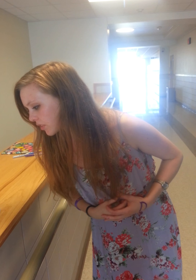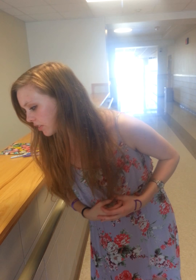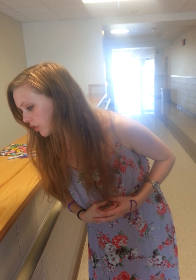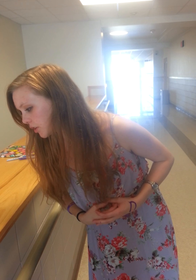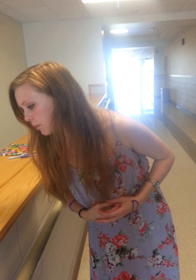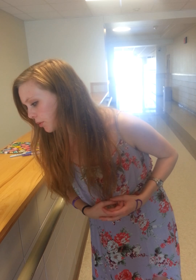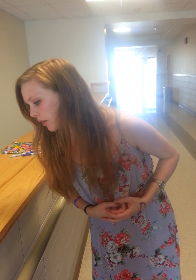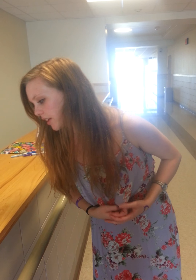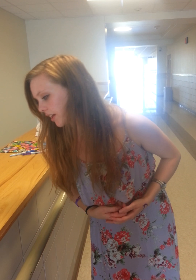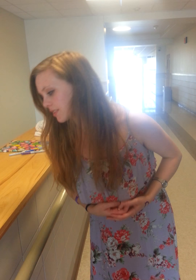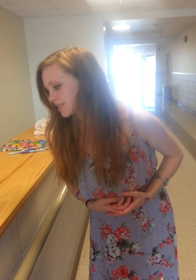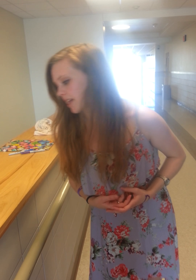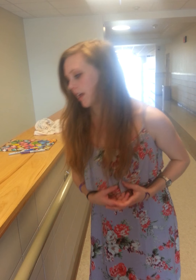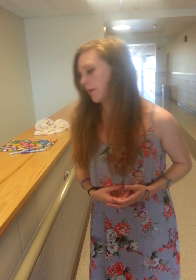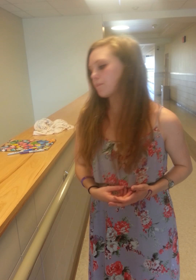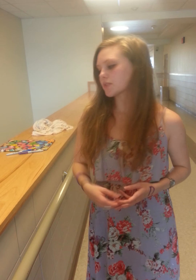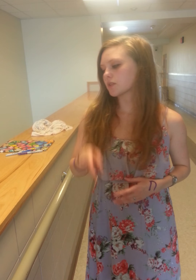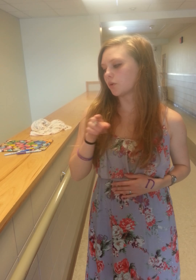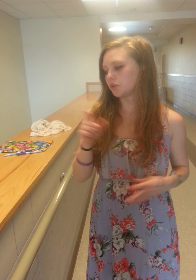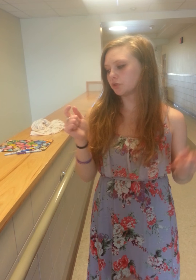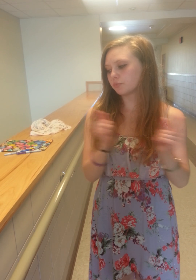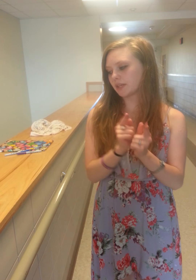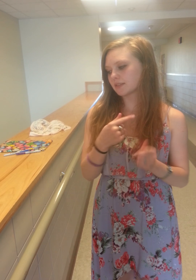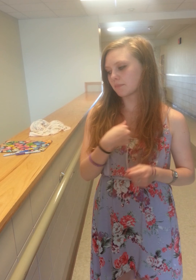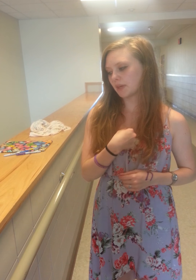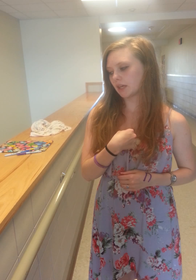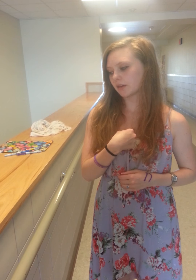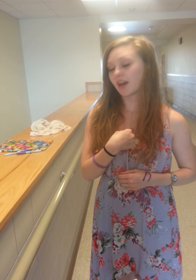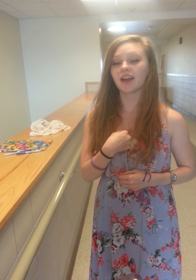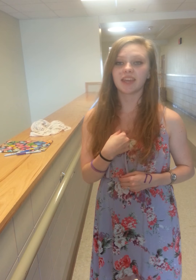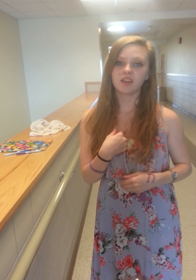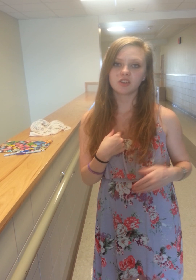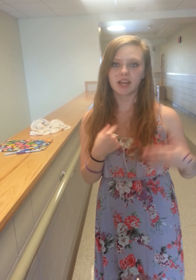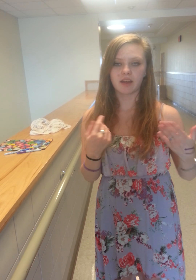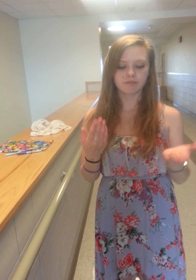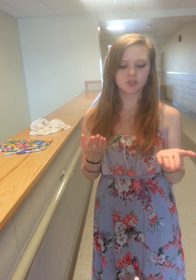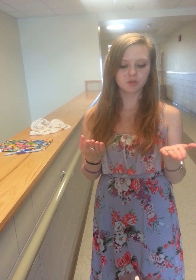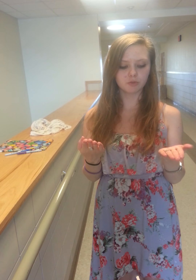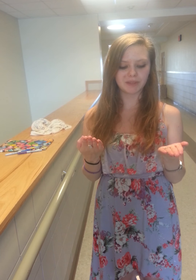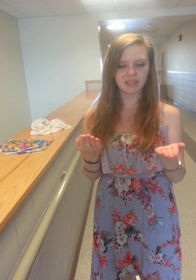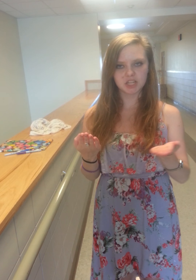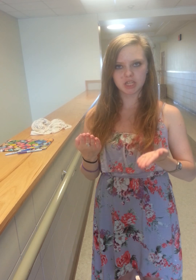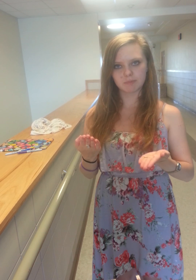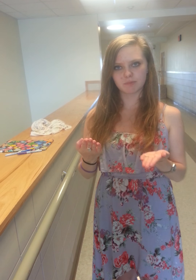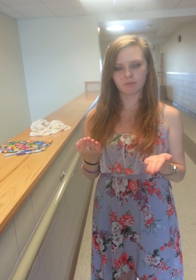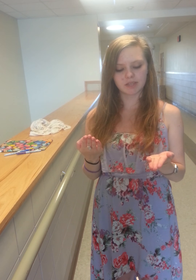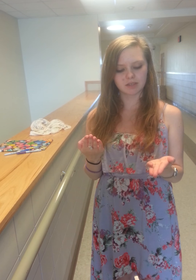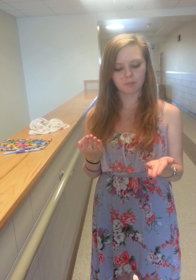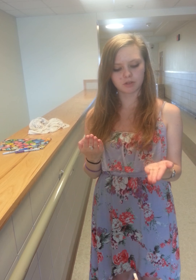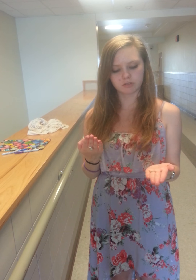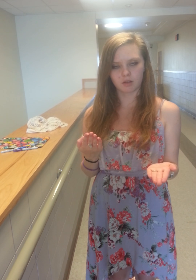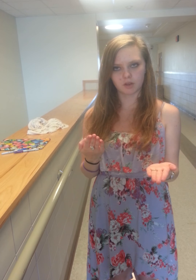Then you come around again and say, so you meet me. Again, you're going to have two B hand shapes, palm facing up on your non-dominant